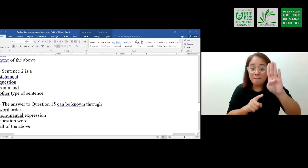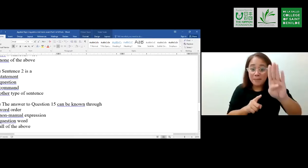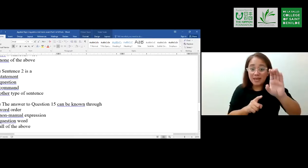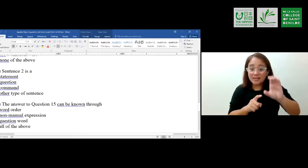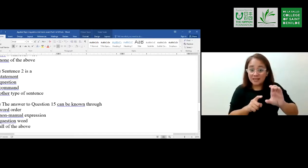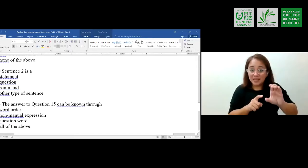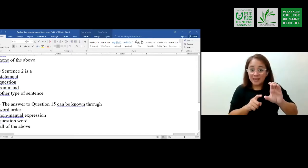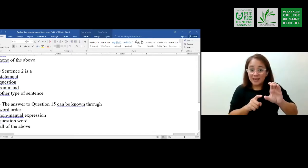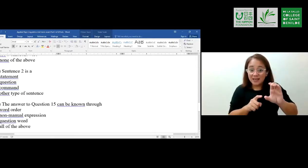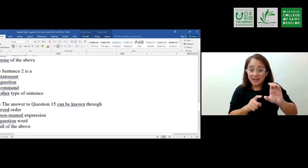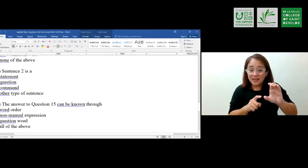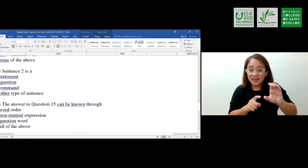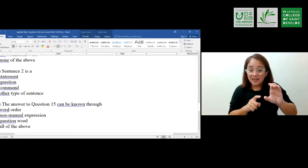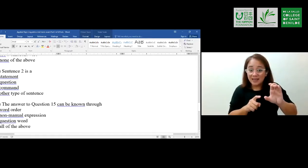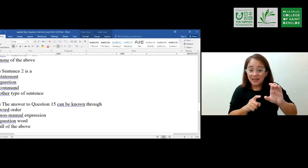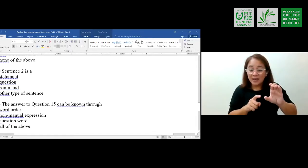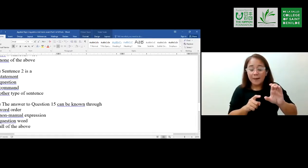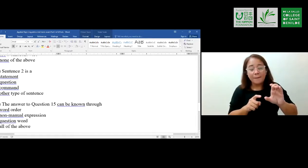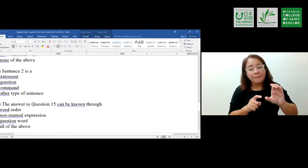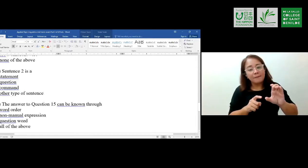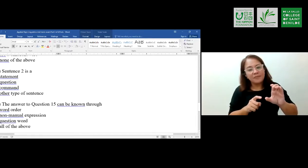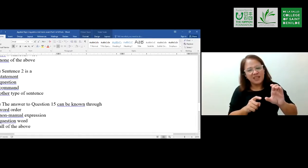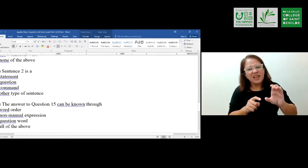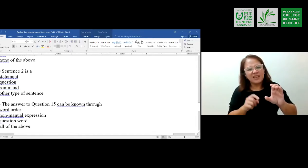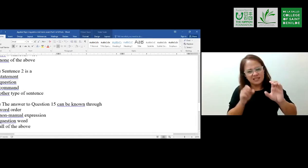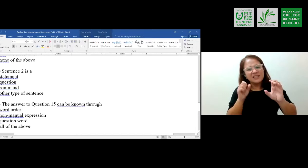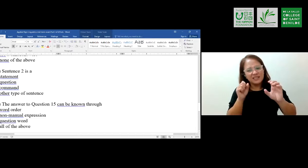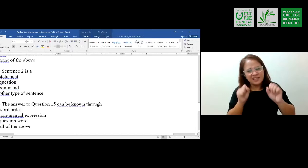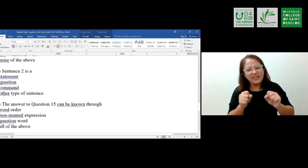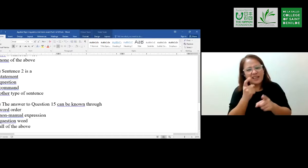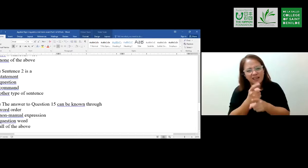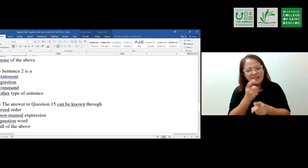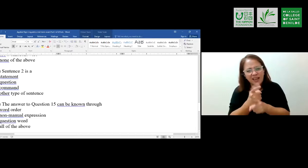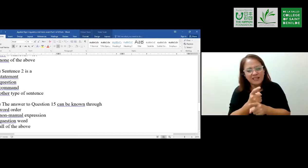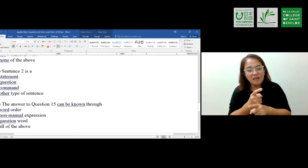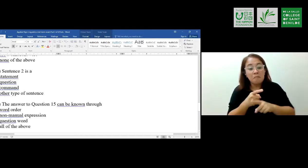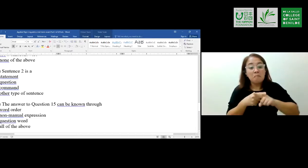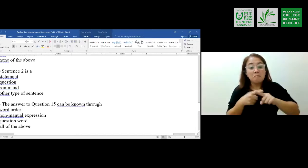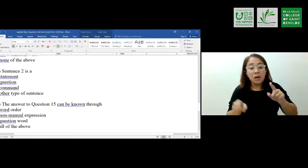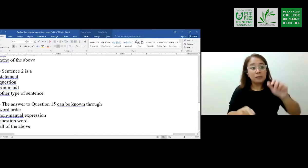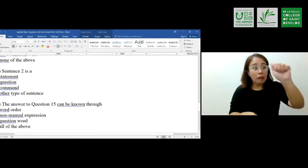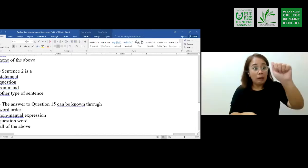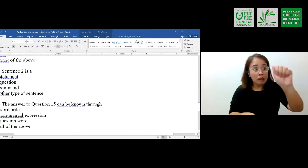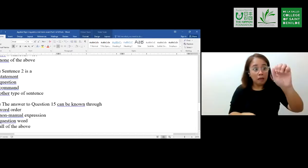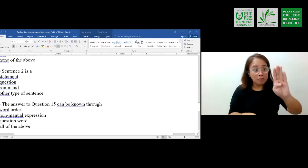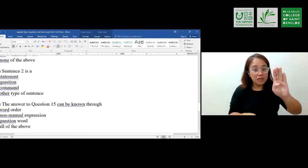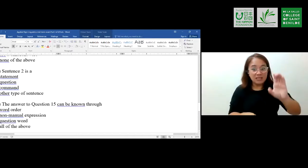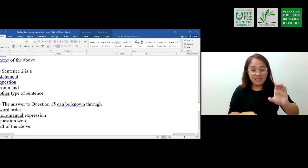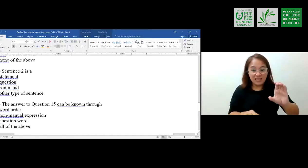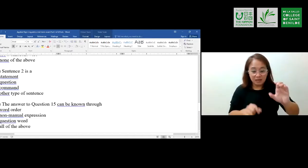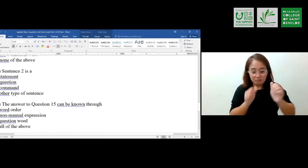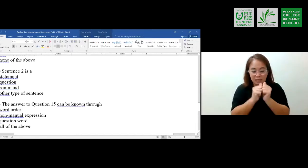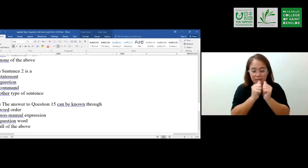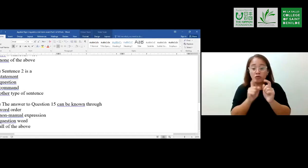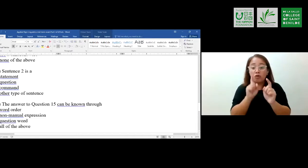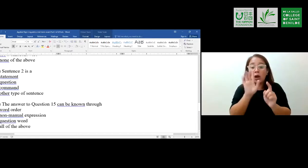then that could be right. But A, B, and C, if you check D, that's not right.